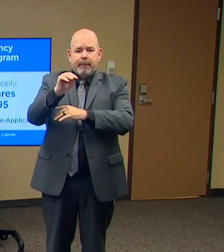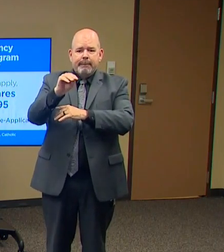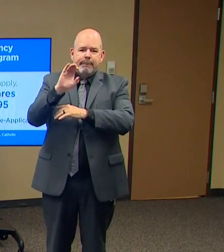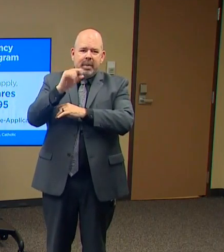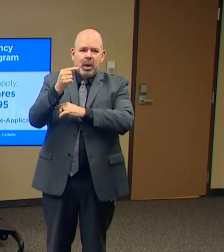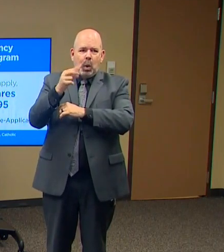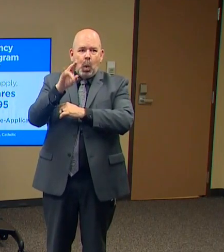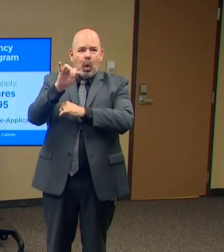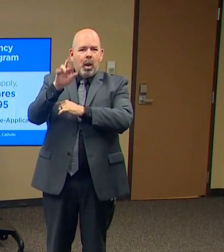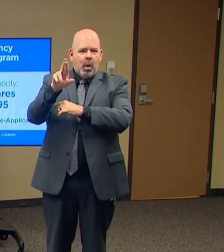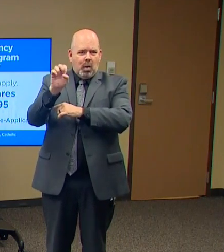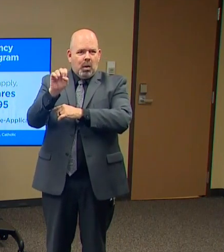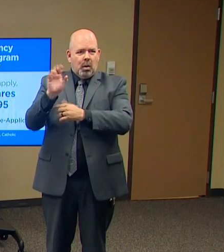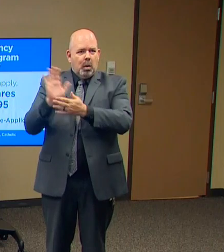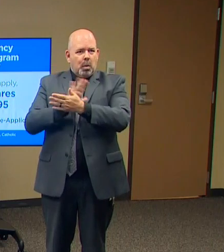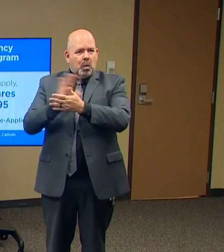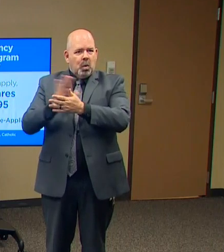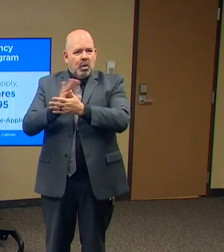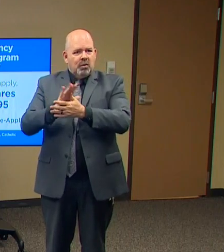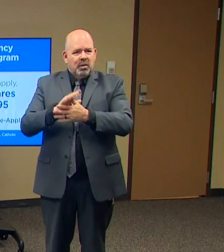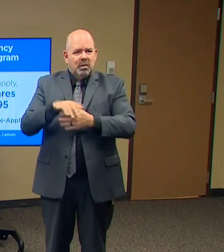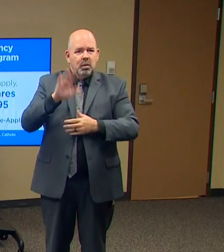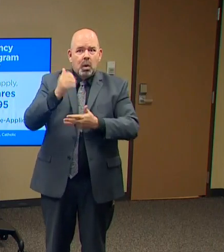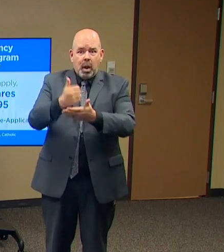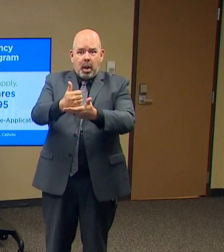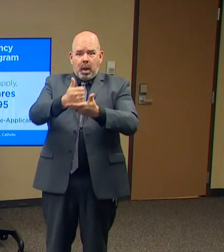kids ask you to do something, look at what the doctors say.